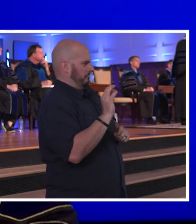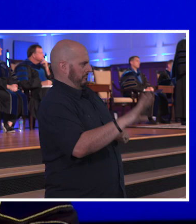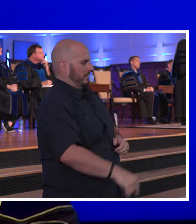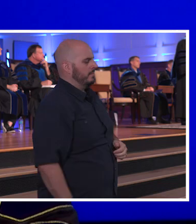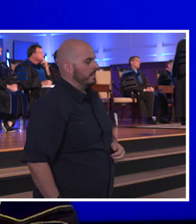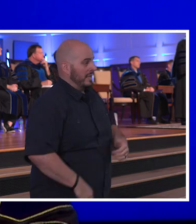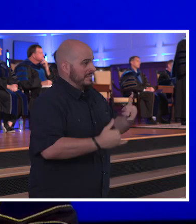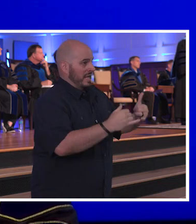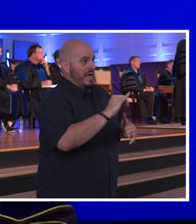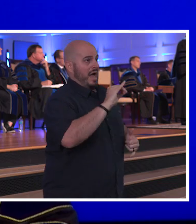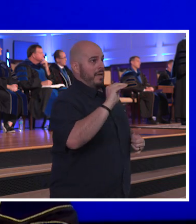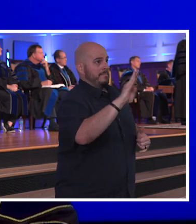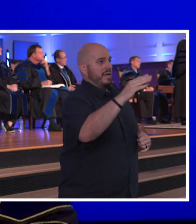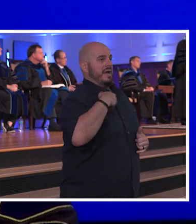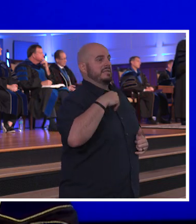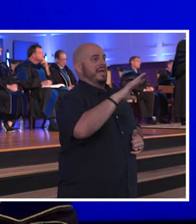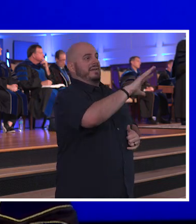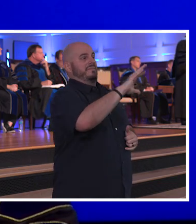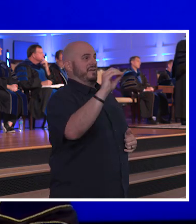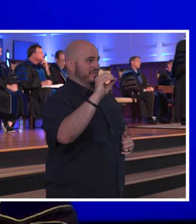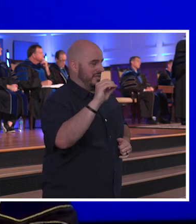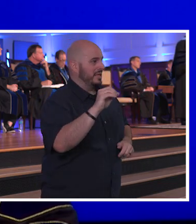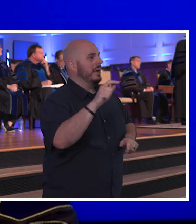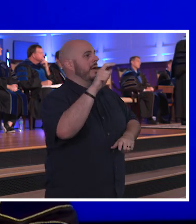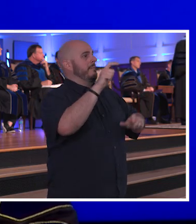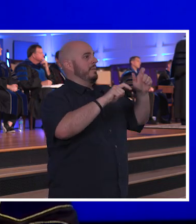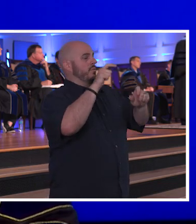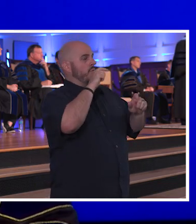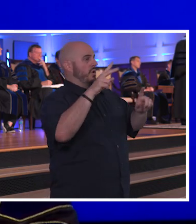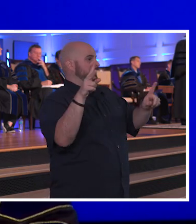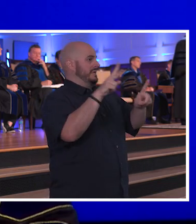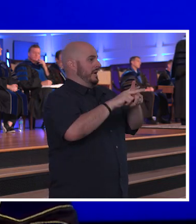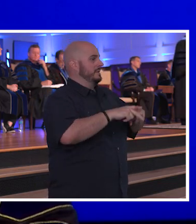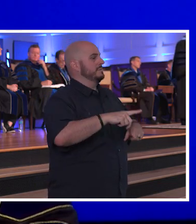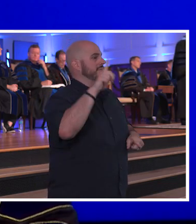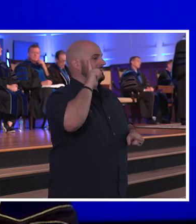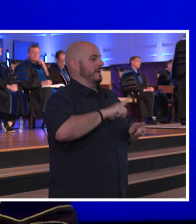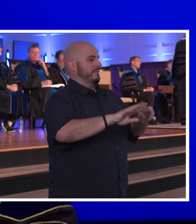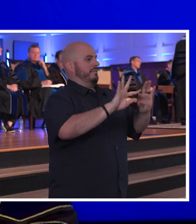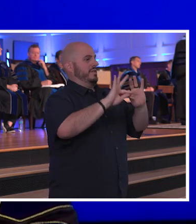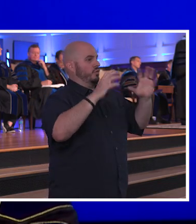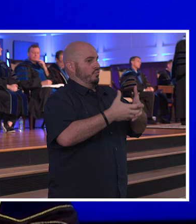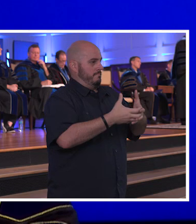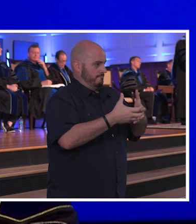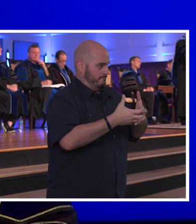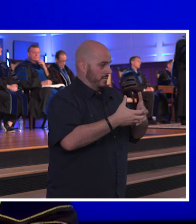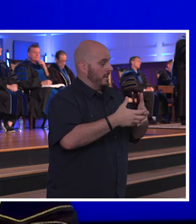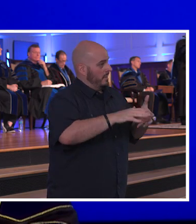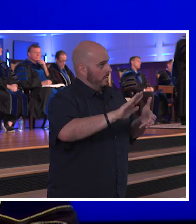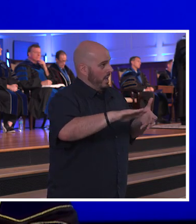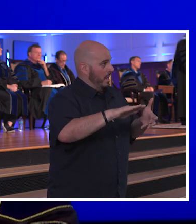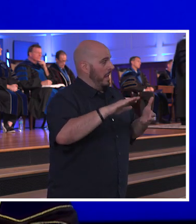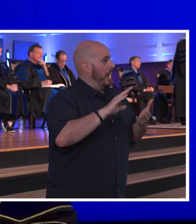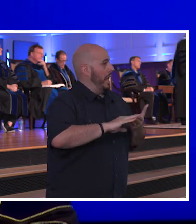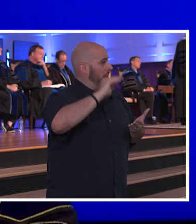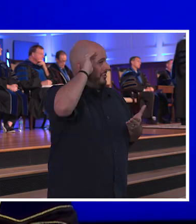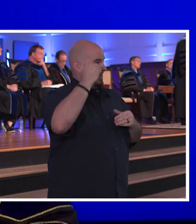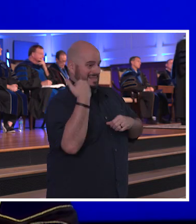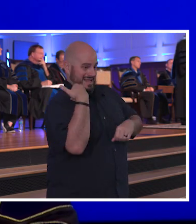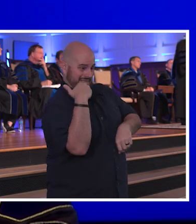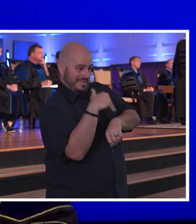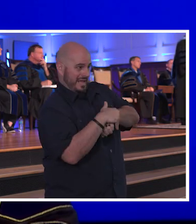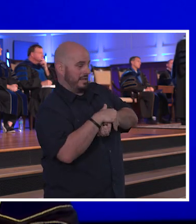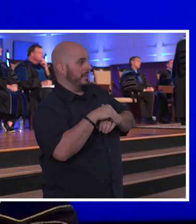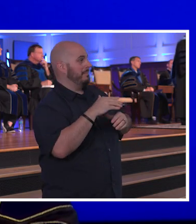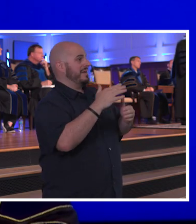has 50 persons assigned to the deaf affinity people group. Well, I learned last night that by the end of this year,